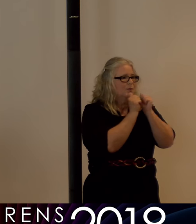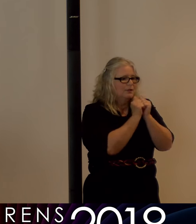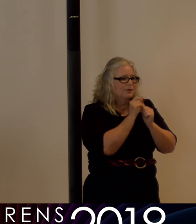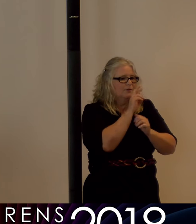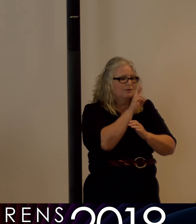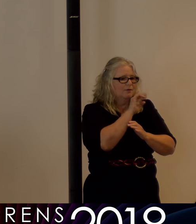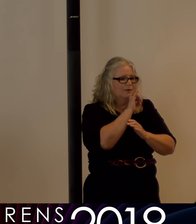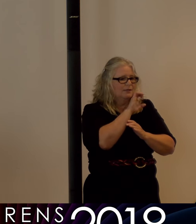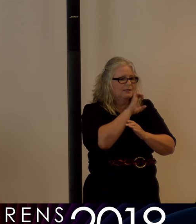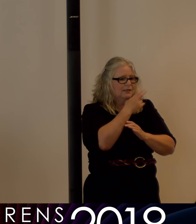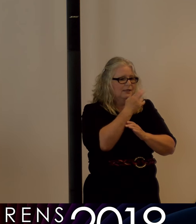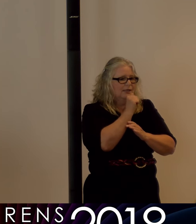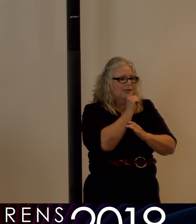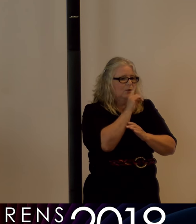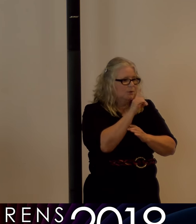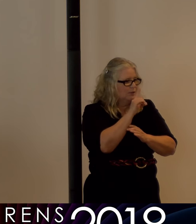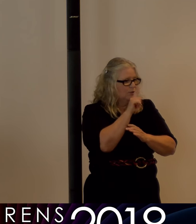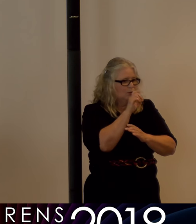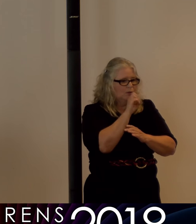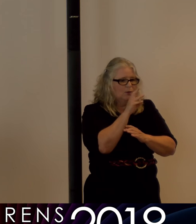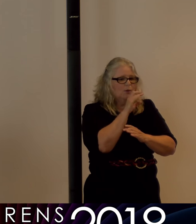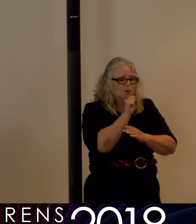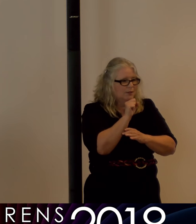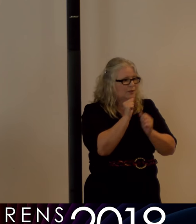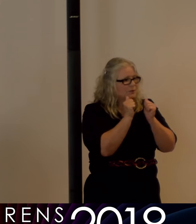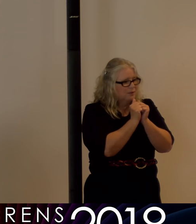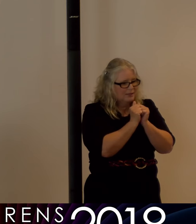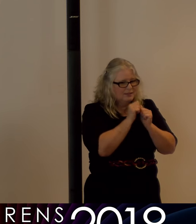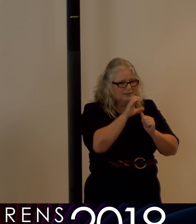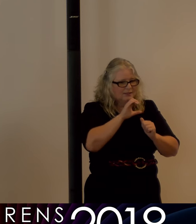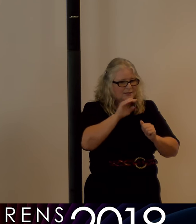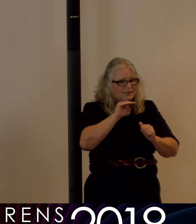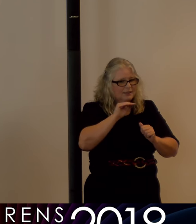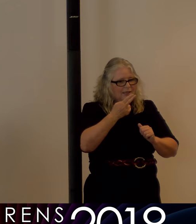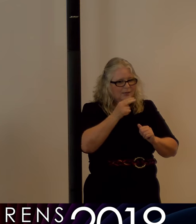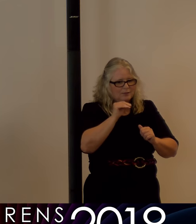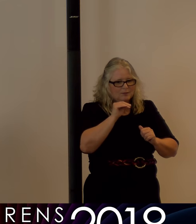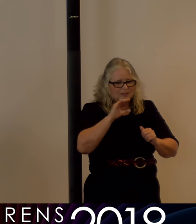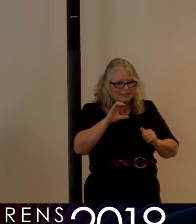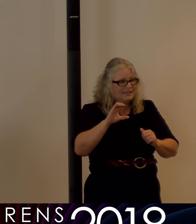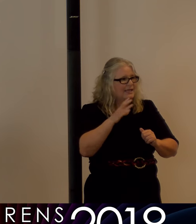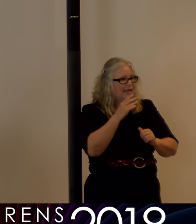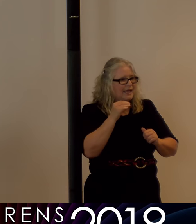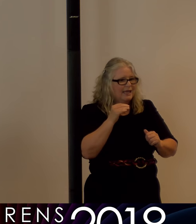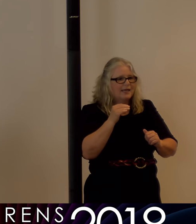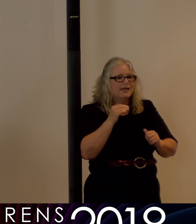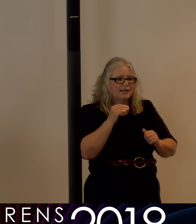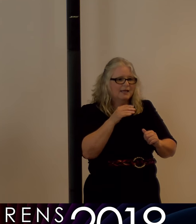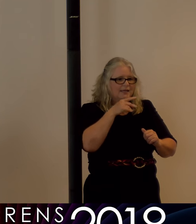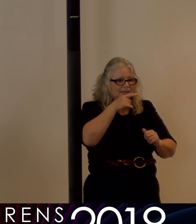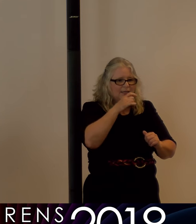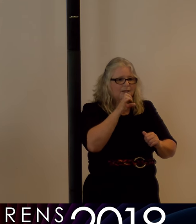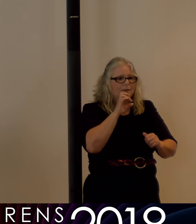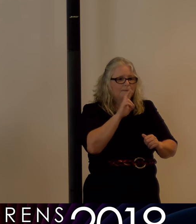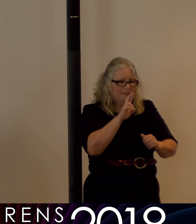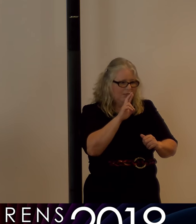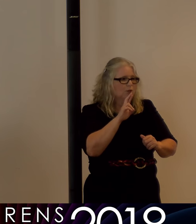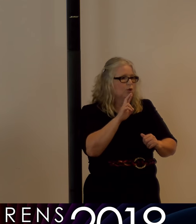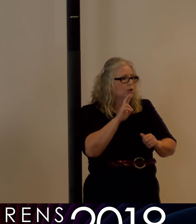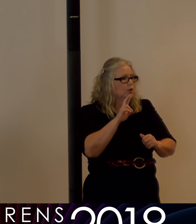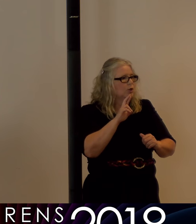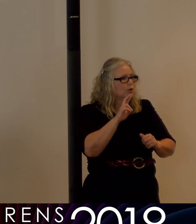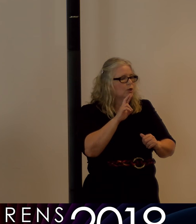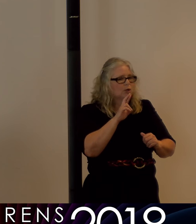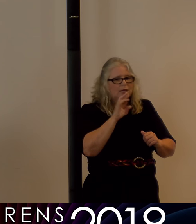Children's, Carlos Perez in Paris. I like to say Carlos Perez in Paris. Peter Scacchieri at Case Western, the group